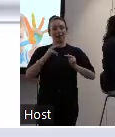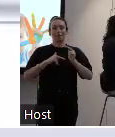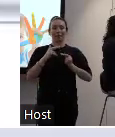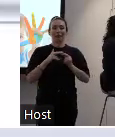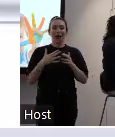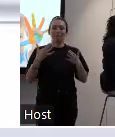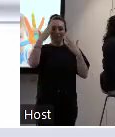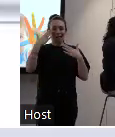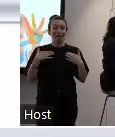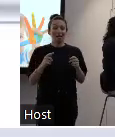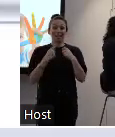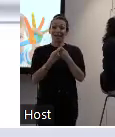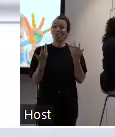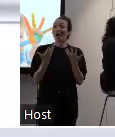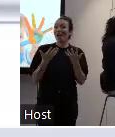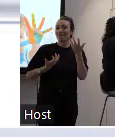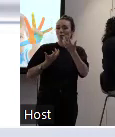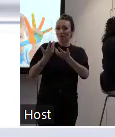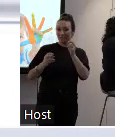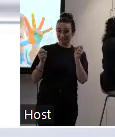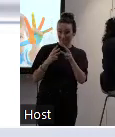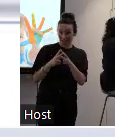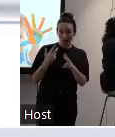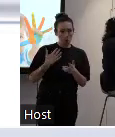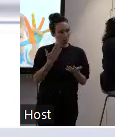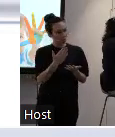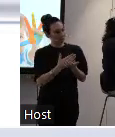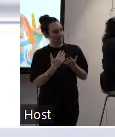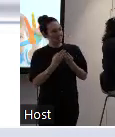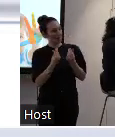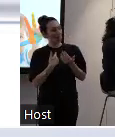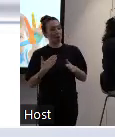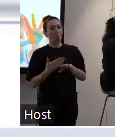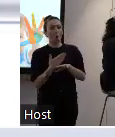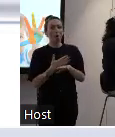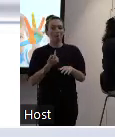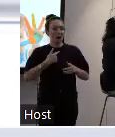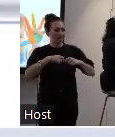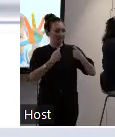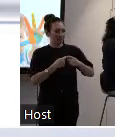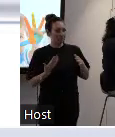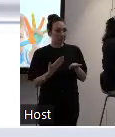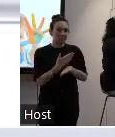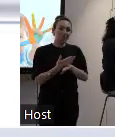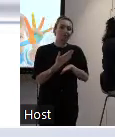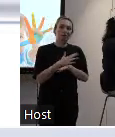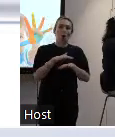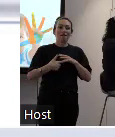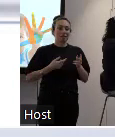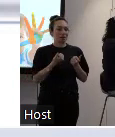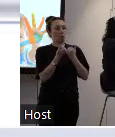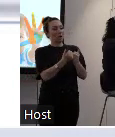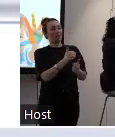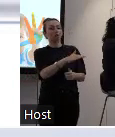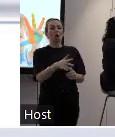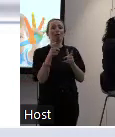Sydney. And today I wanted to share with you some of the work our team's been conducting around supporting child neurodevelopment and mental